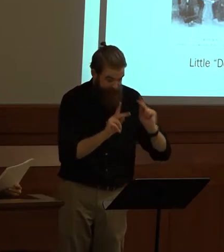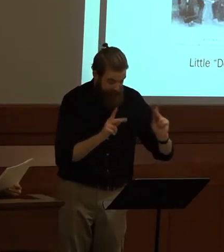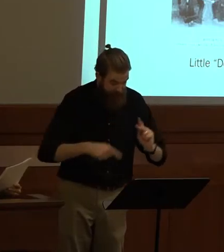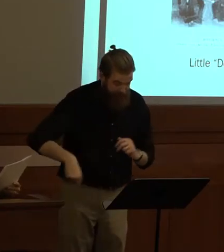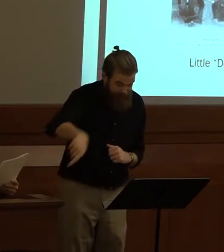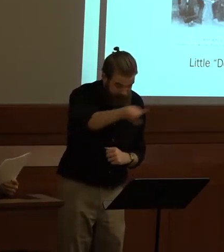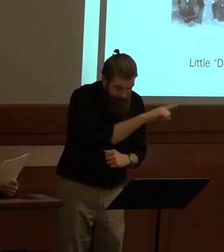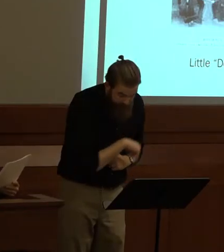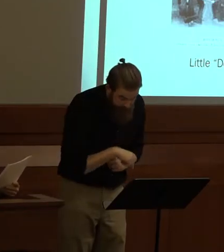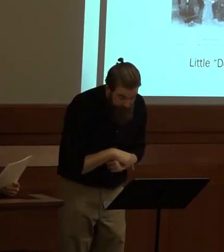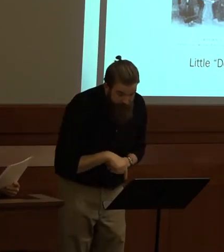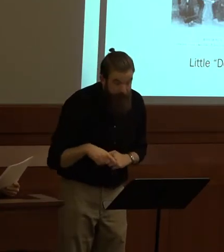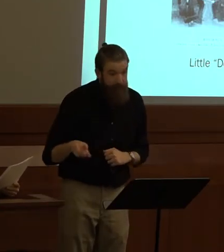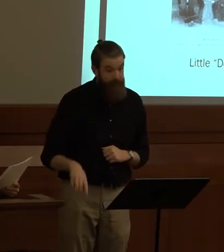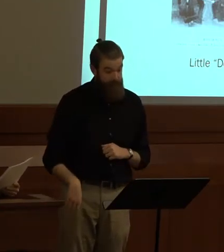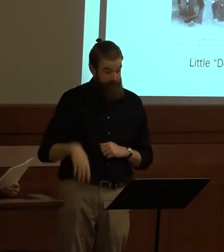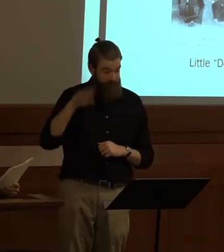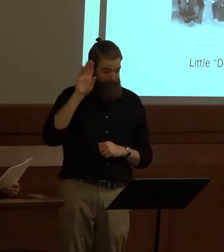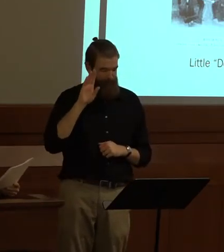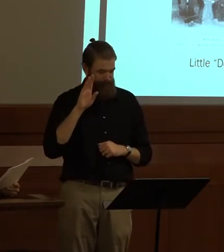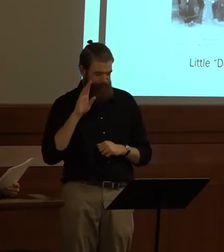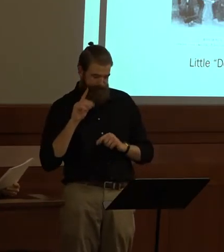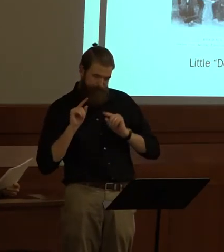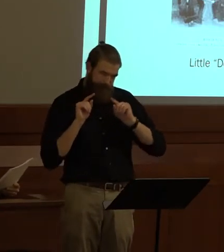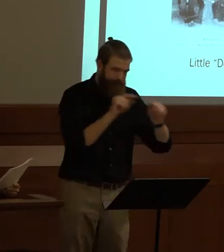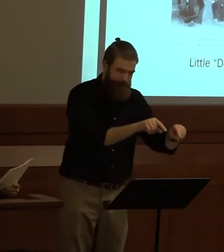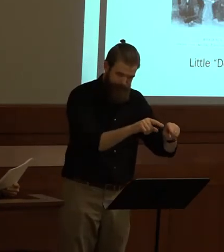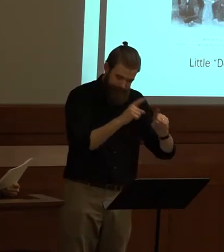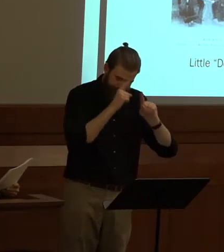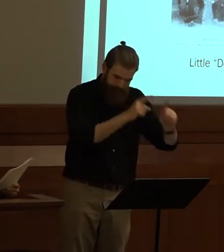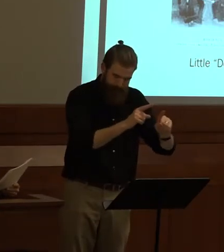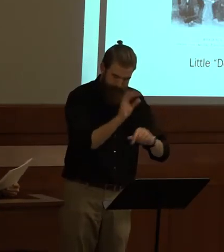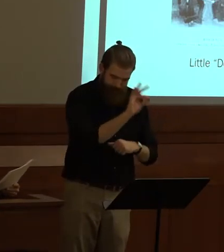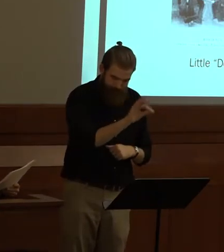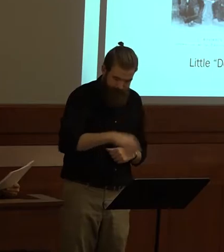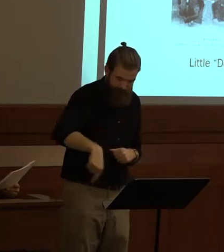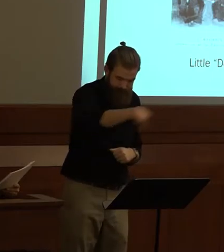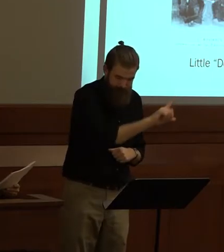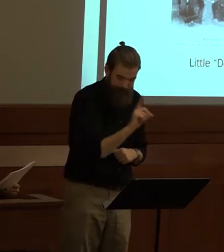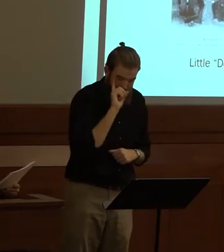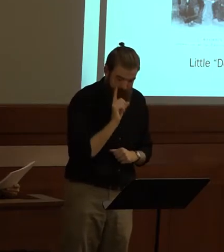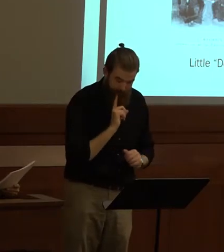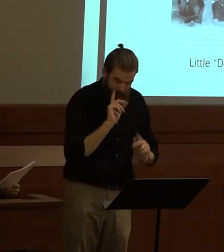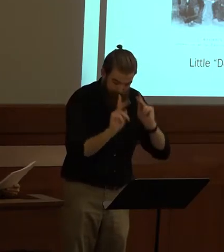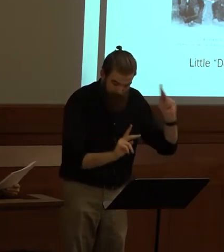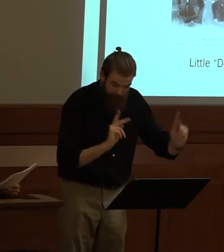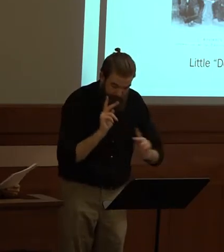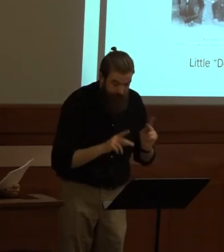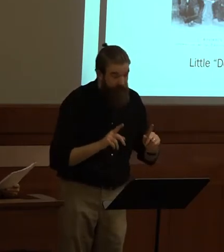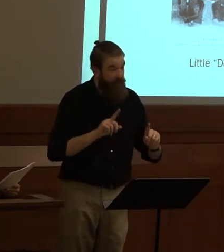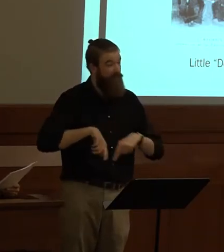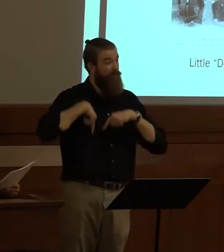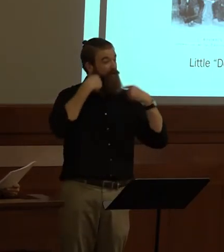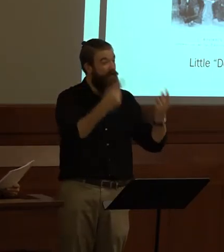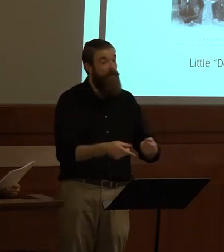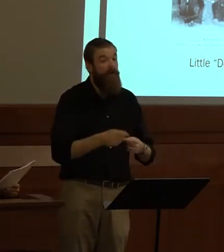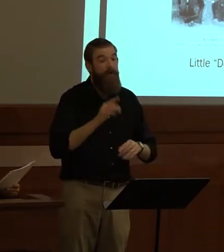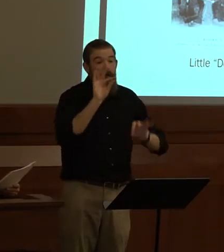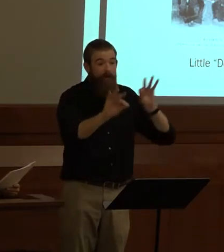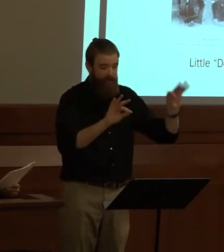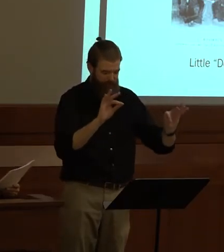concern. It was the addition of deaf communication in sign language that had been missing, the true